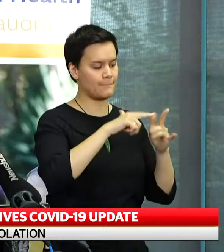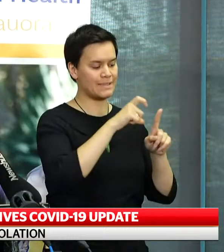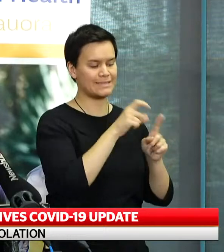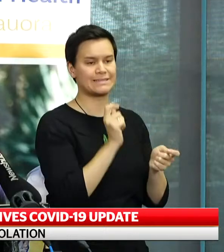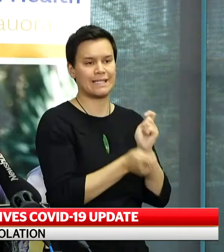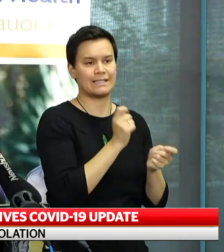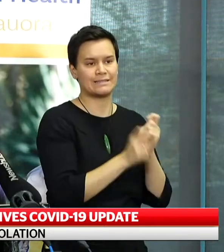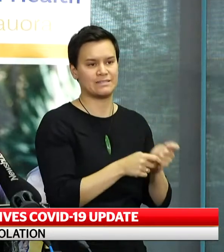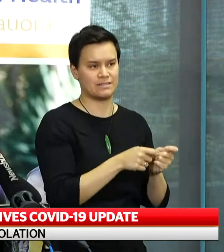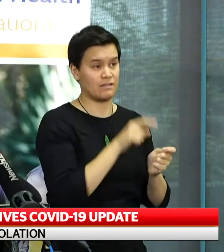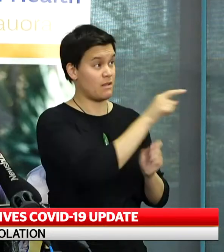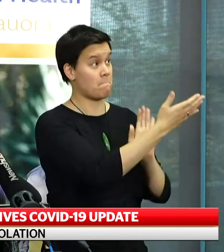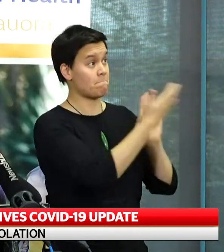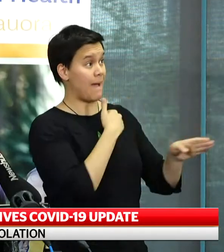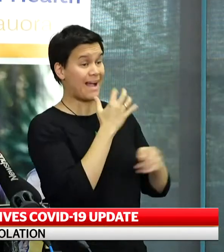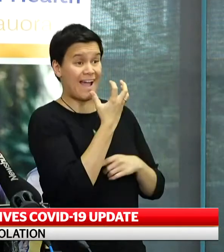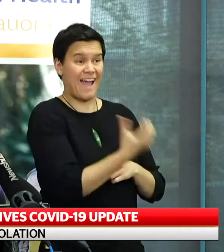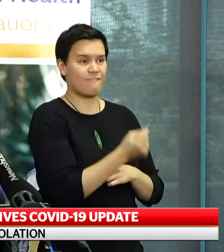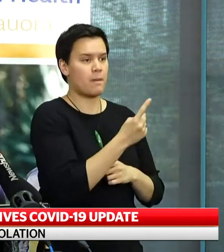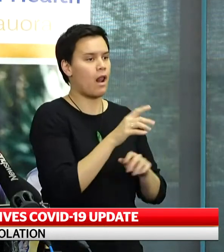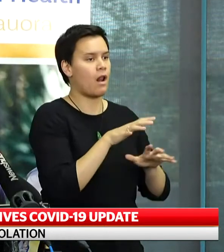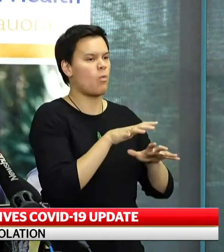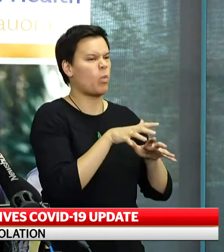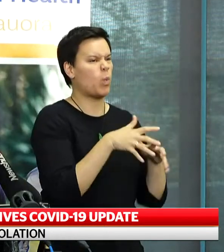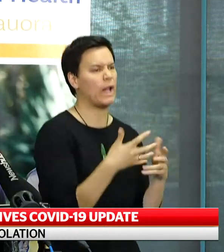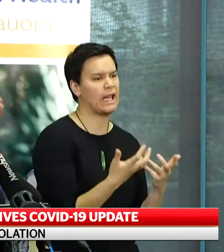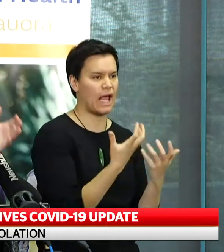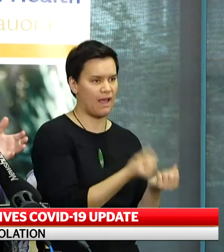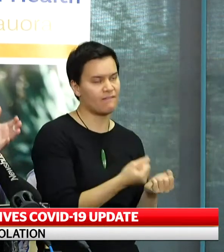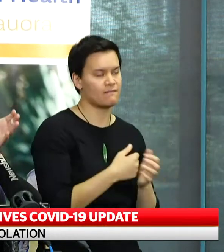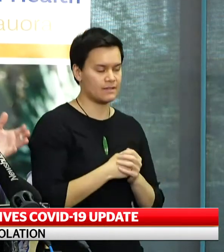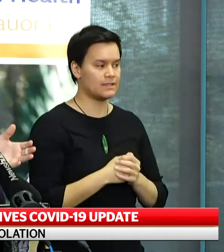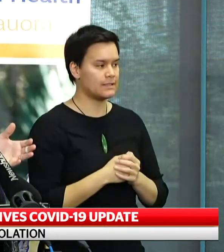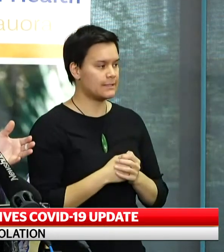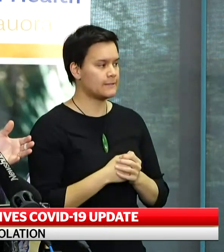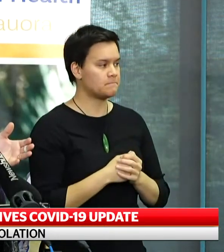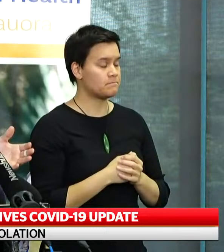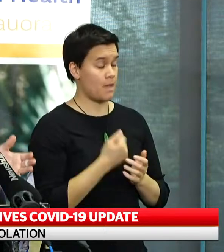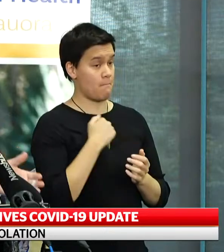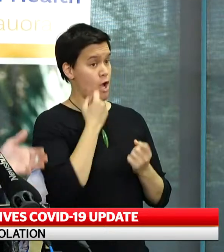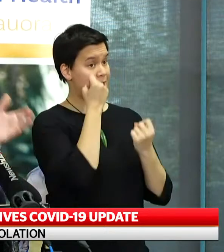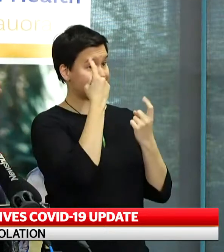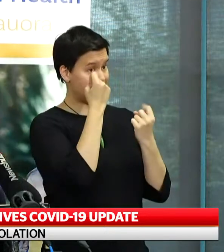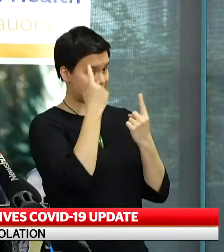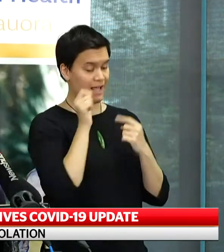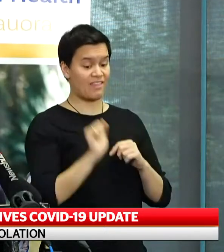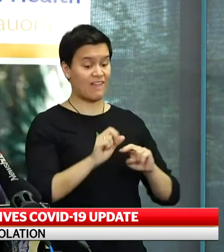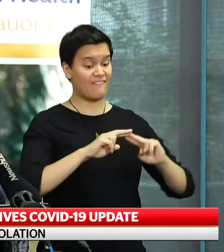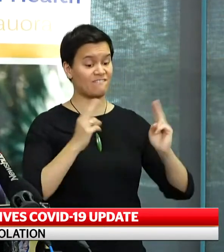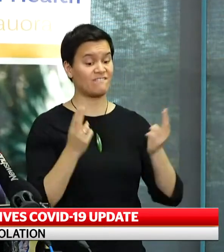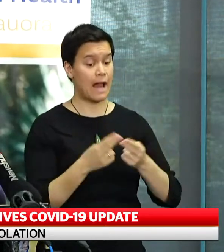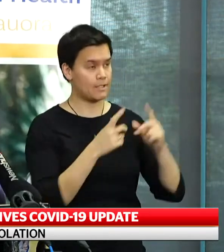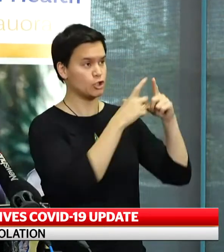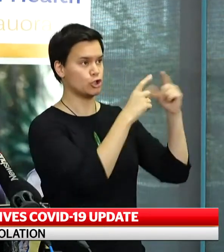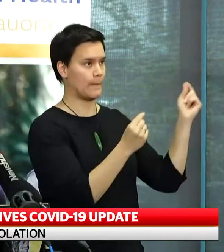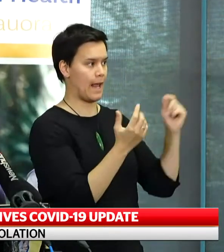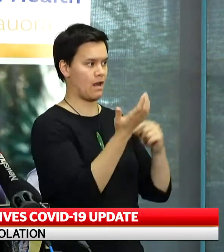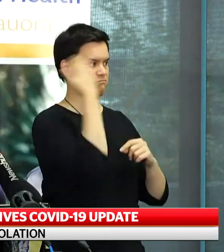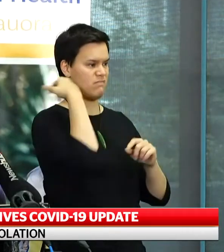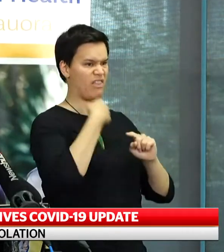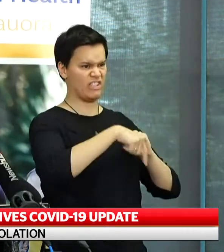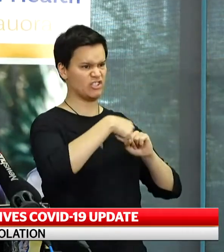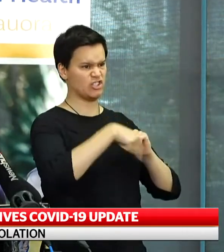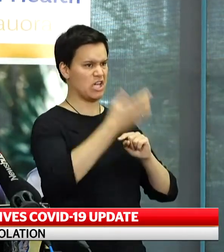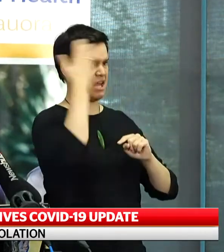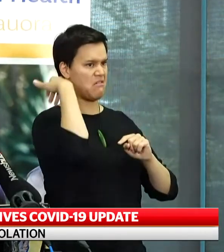overseas earlier in the year before lockdown? Yes, my understanding is that they were actually in Japan earlier in the year and came back to New Zealand